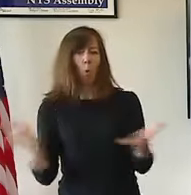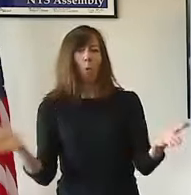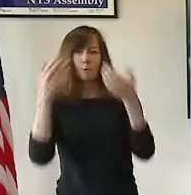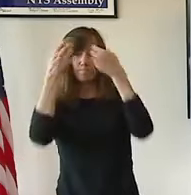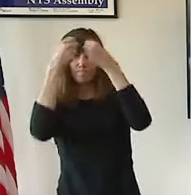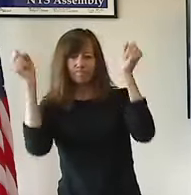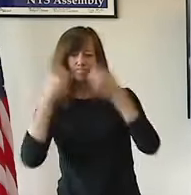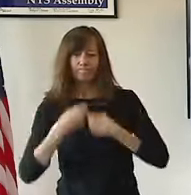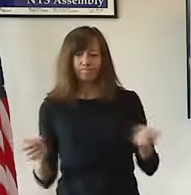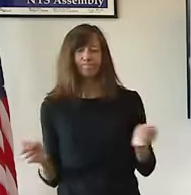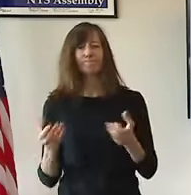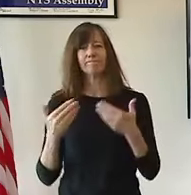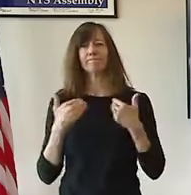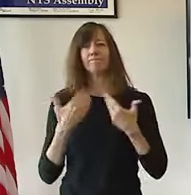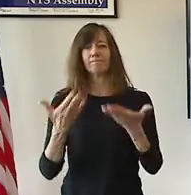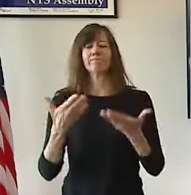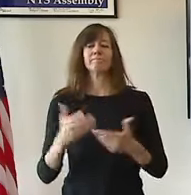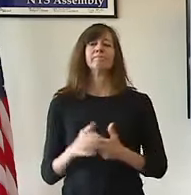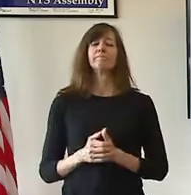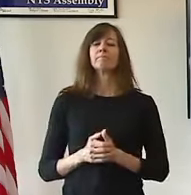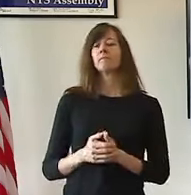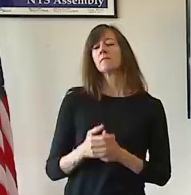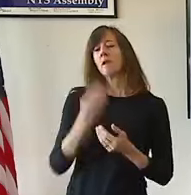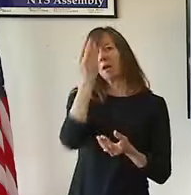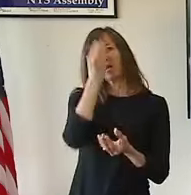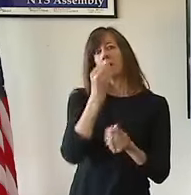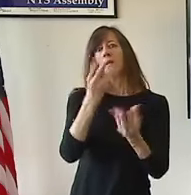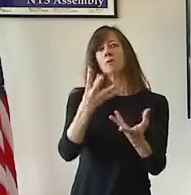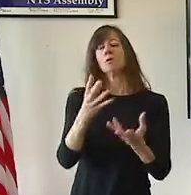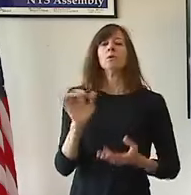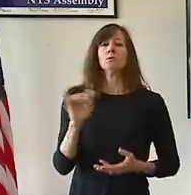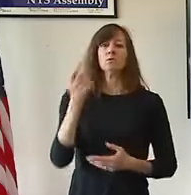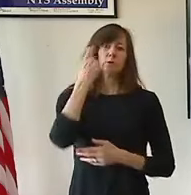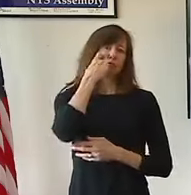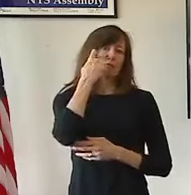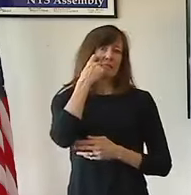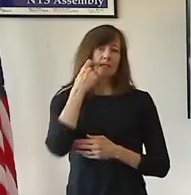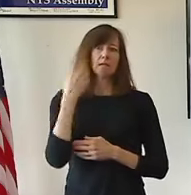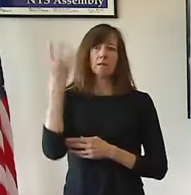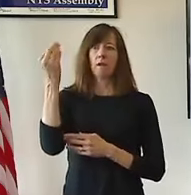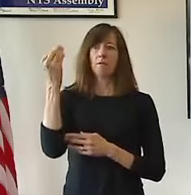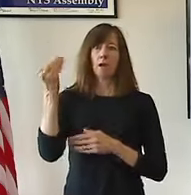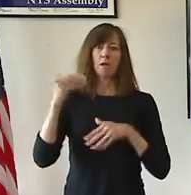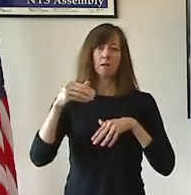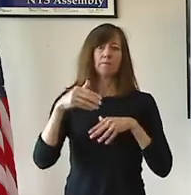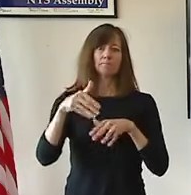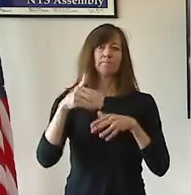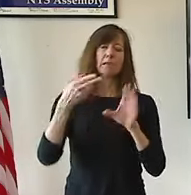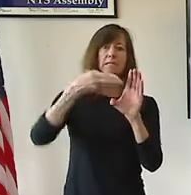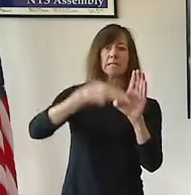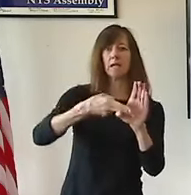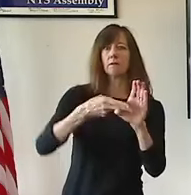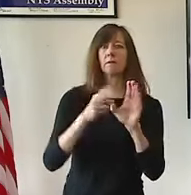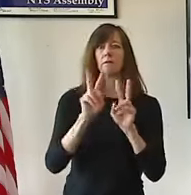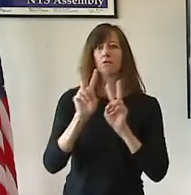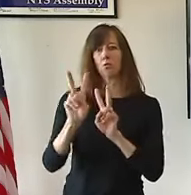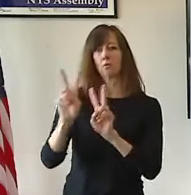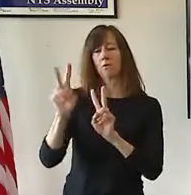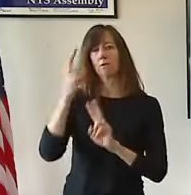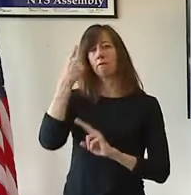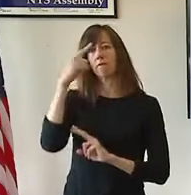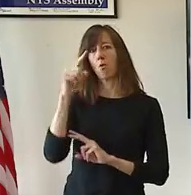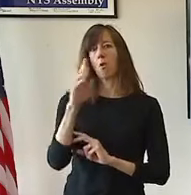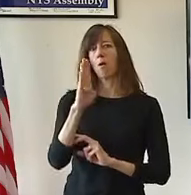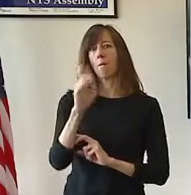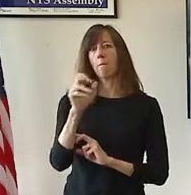attended via Zoom the funeral for legislator Barbara Jeter Jackson. Barbara was a remarkable woman who